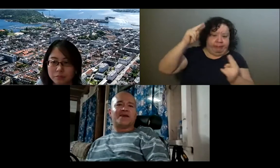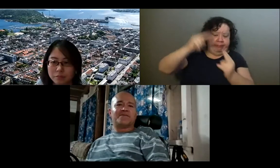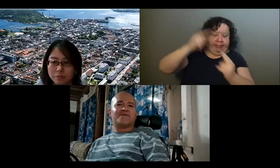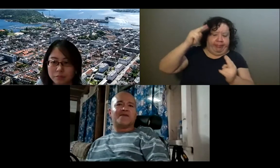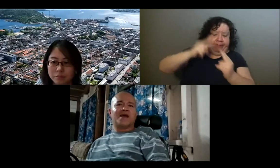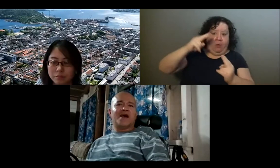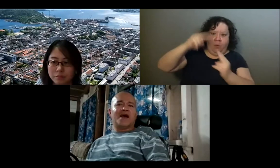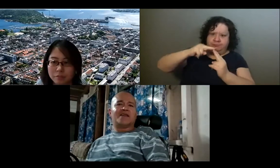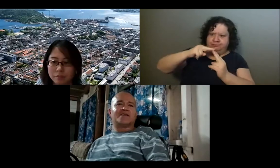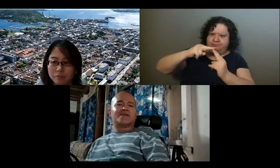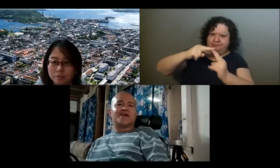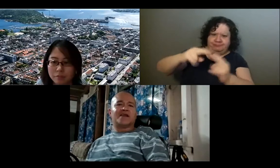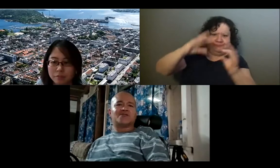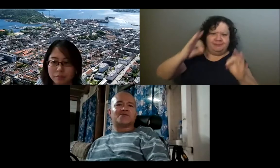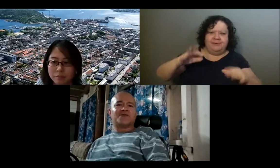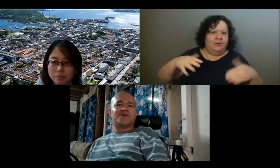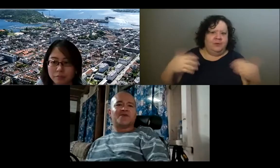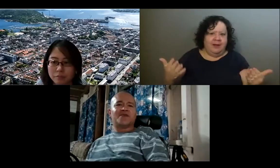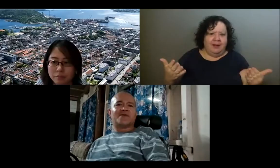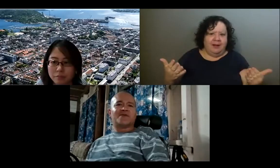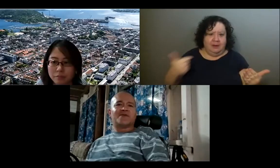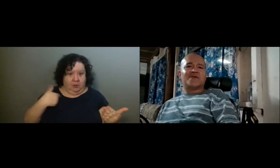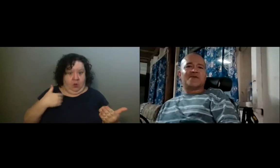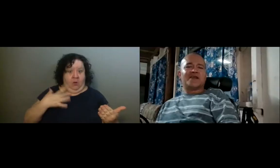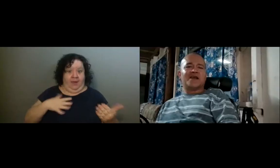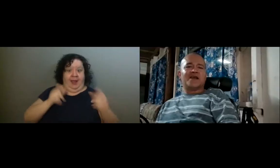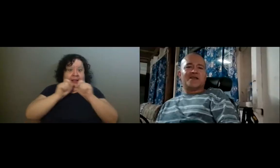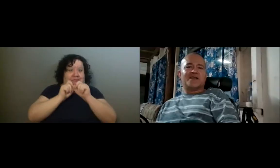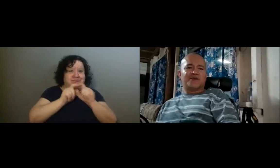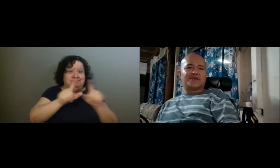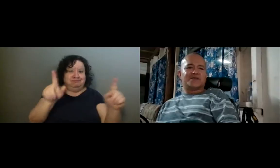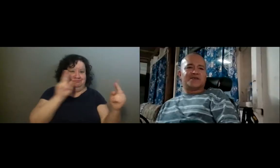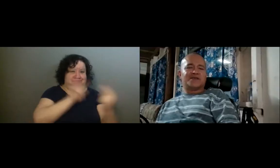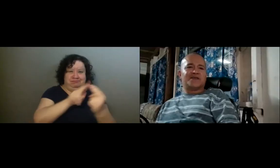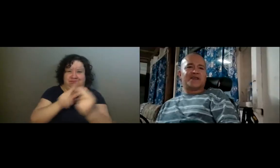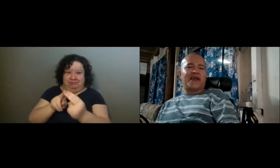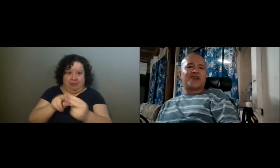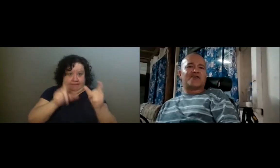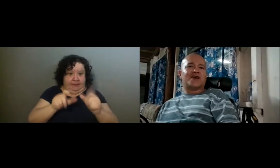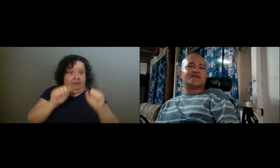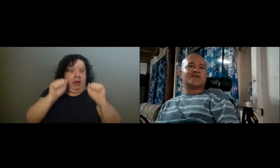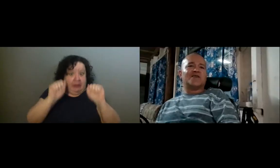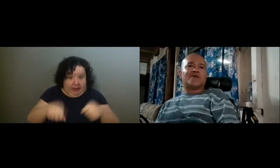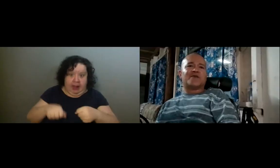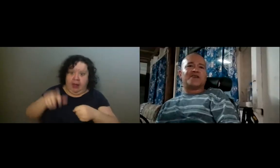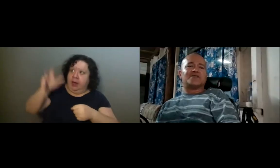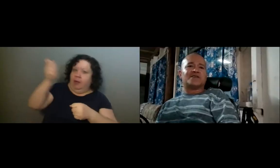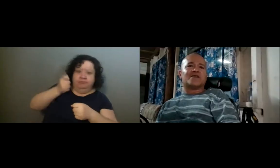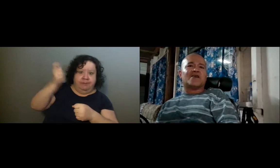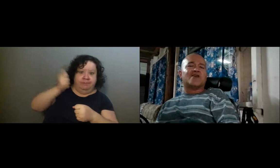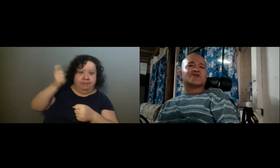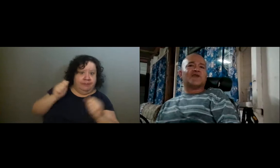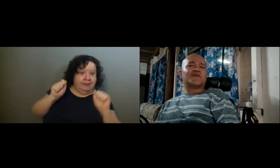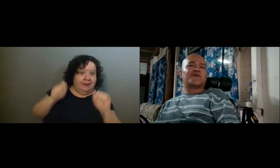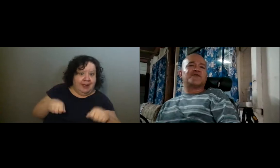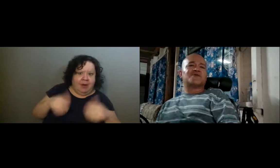time. And it gets to people on time considering the person's disability and your target population.